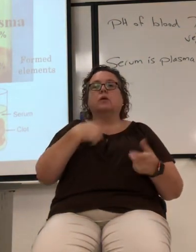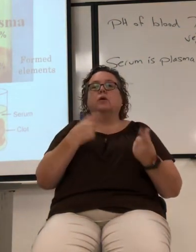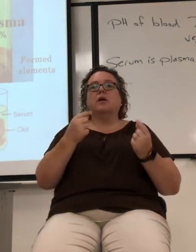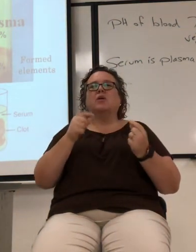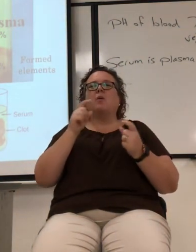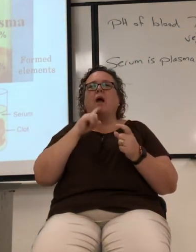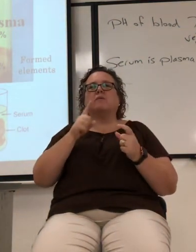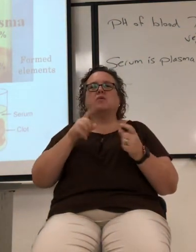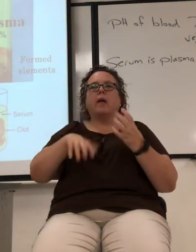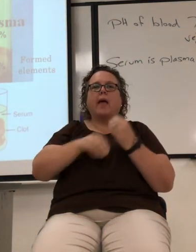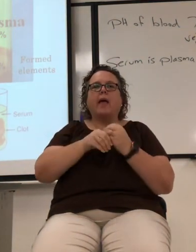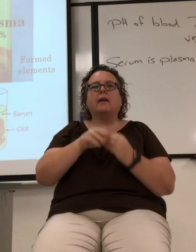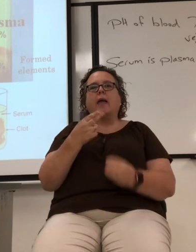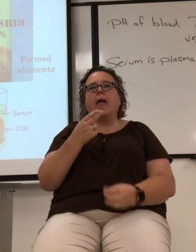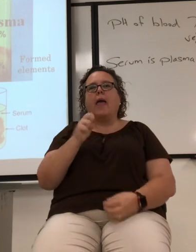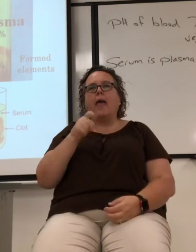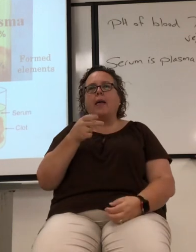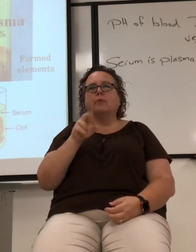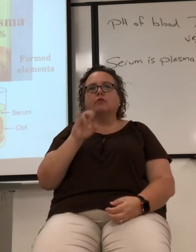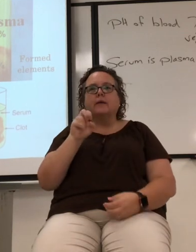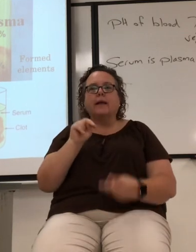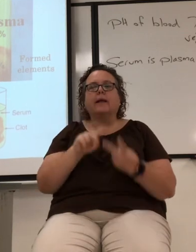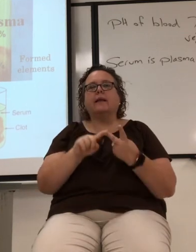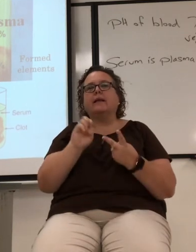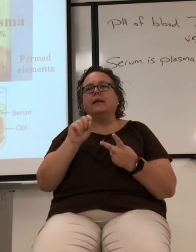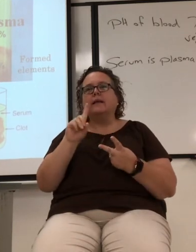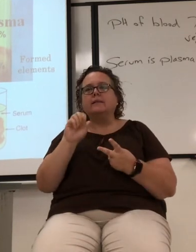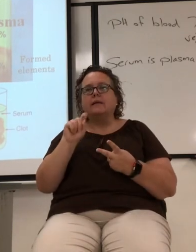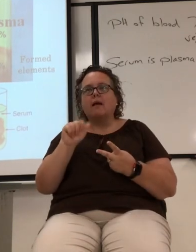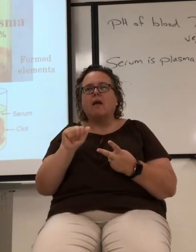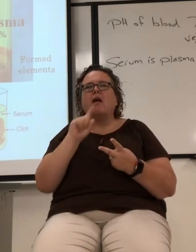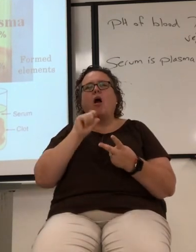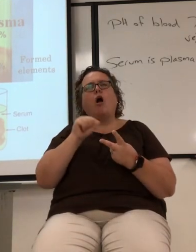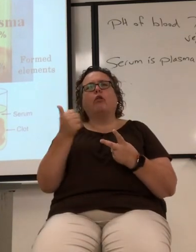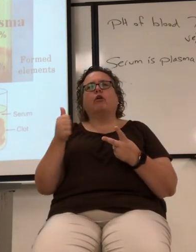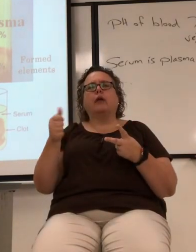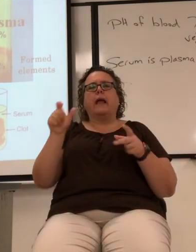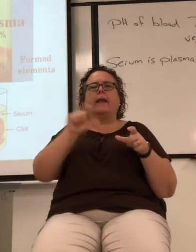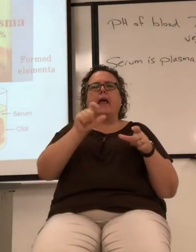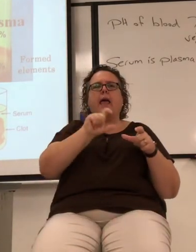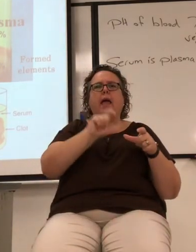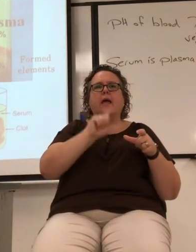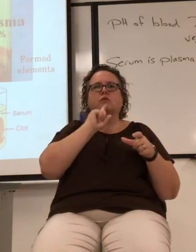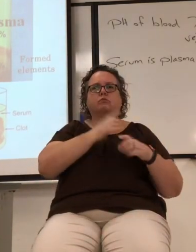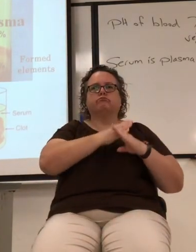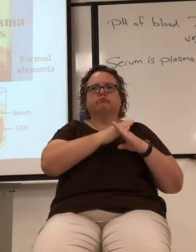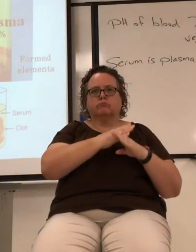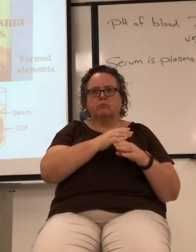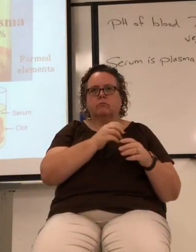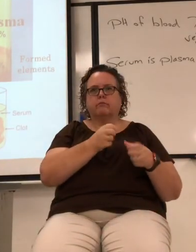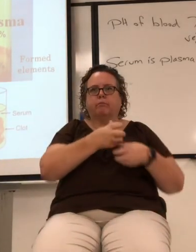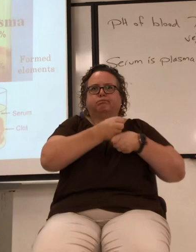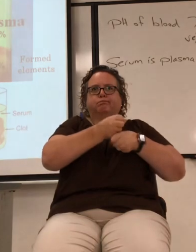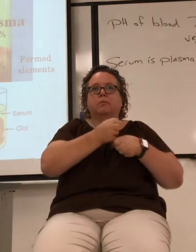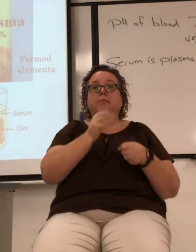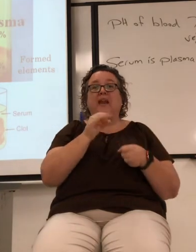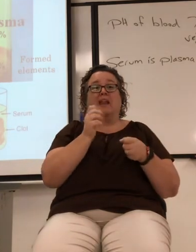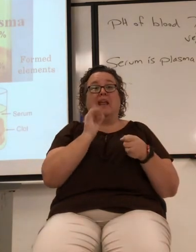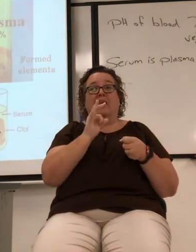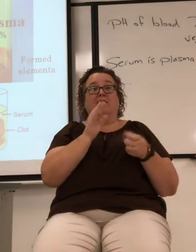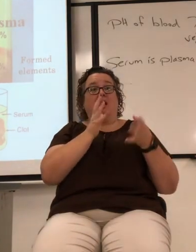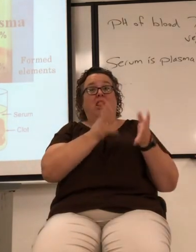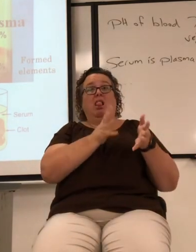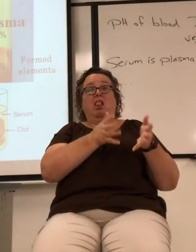lace them with heparin. You can add EDTA. There's other things you can add to keep the blood from clotting. But if left to its own